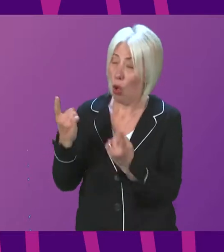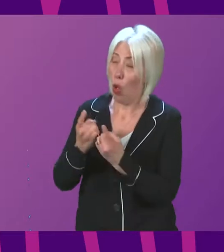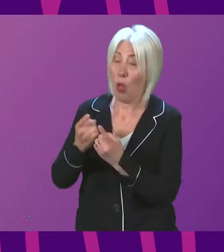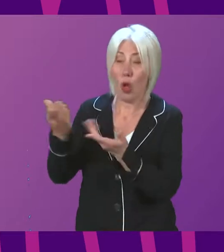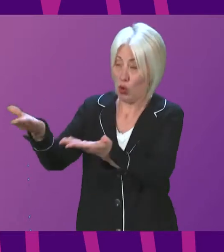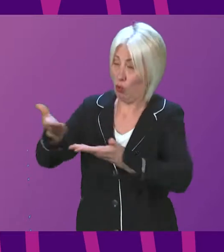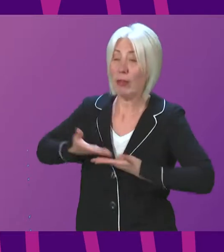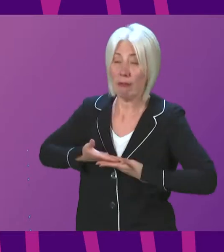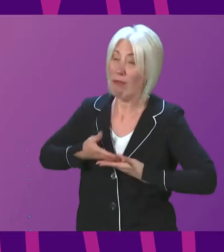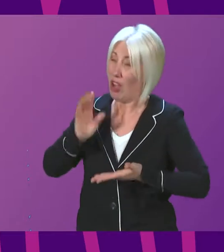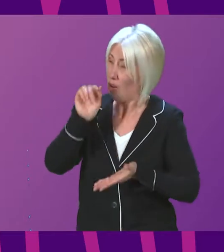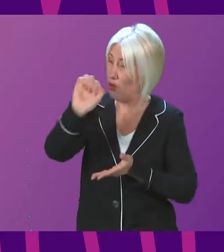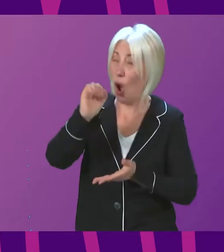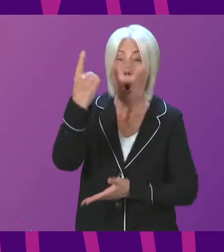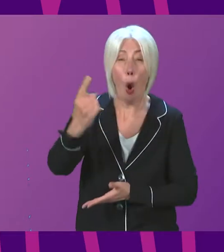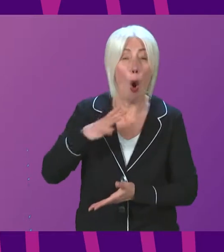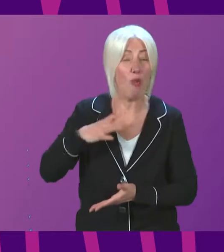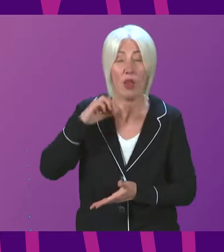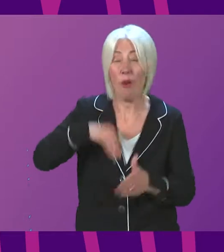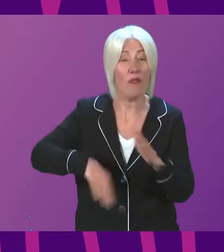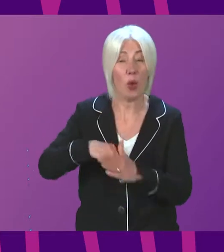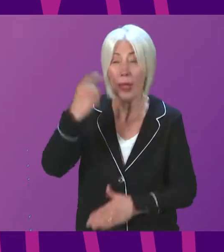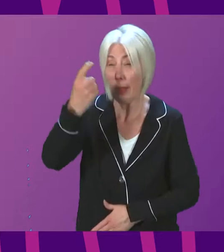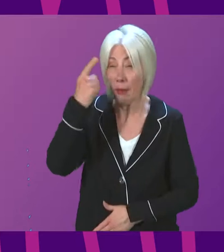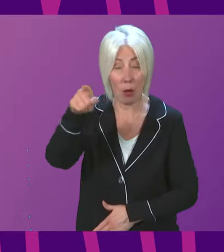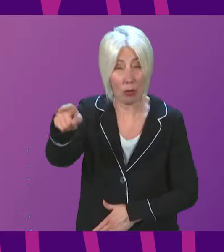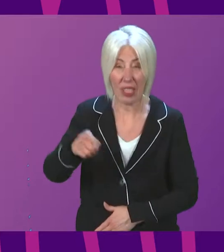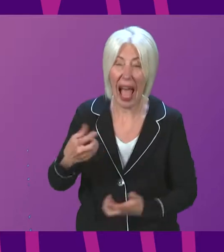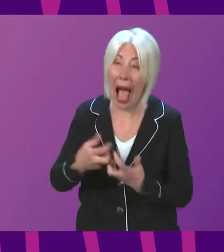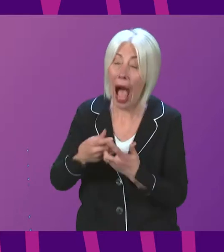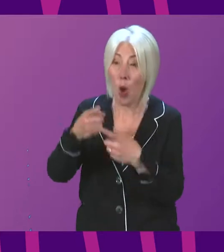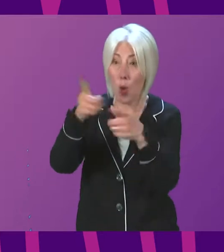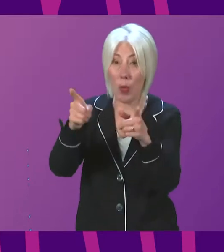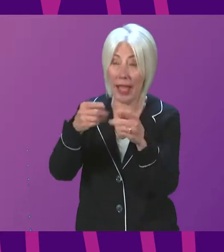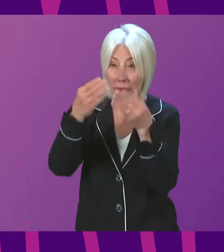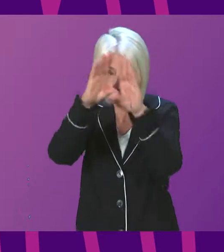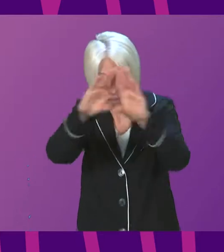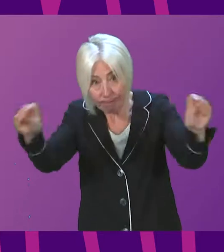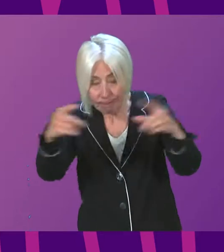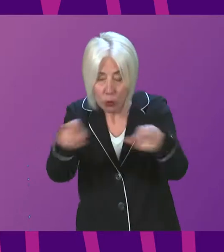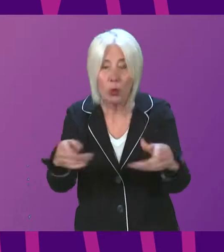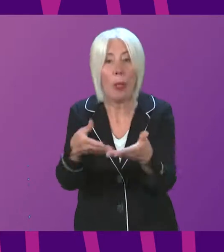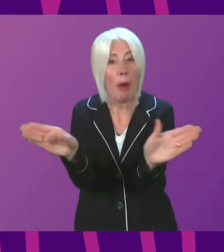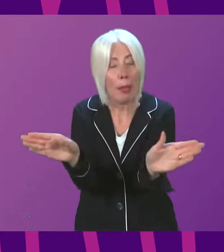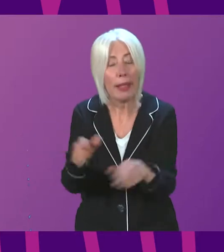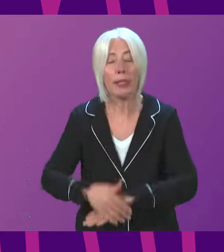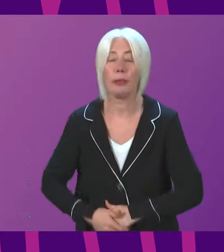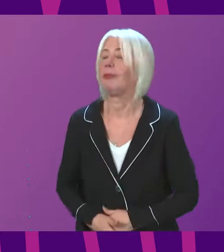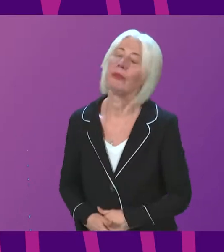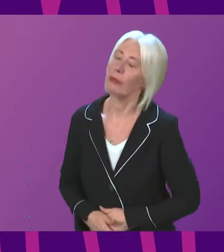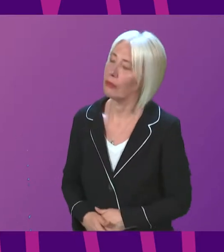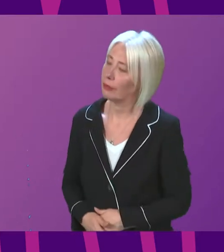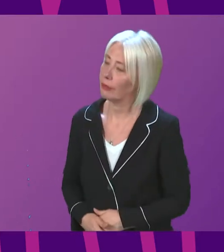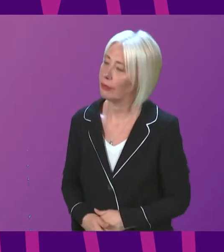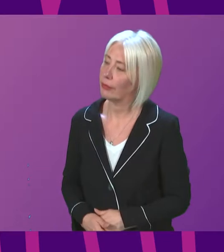me will be fully taken into account in how the inquiry communicates its work to the wider public. Tess White to be followed by Jackie